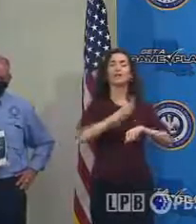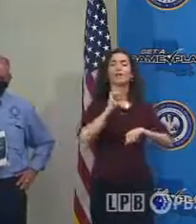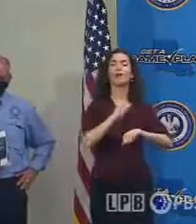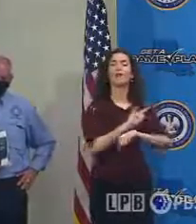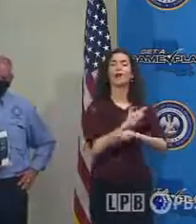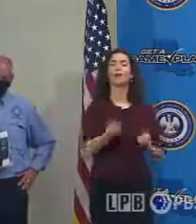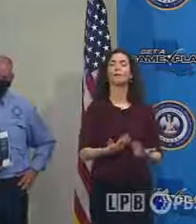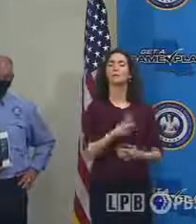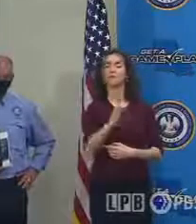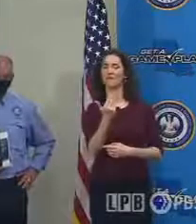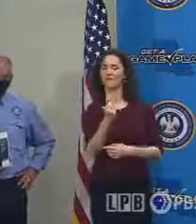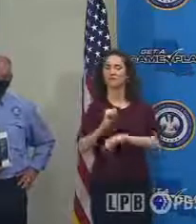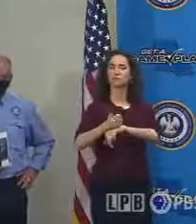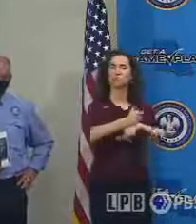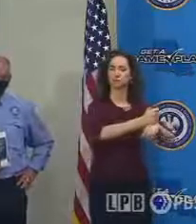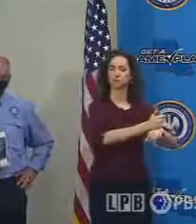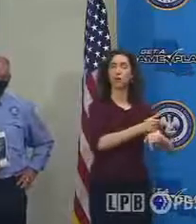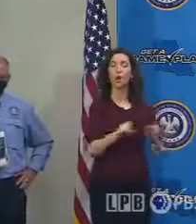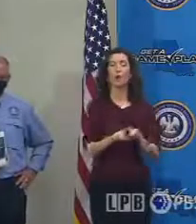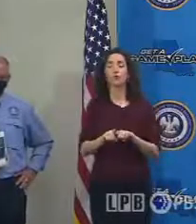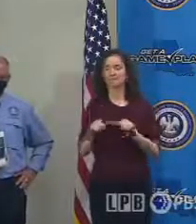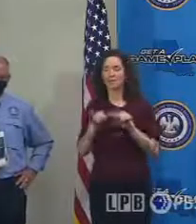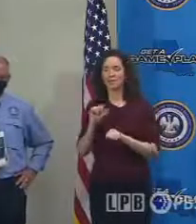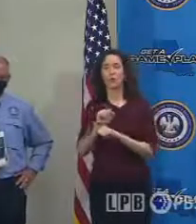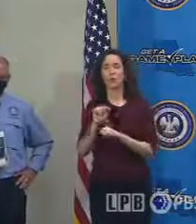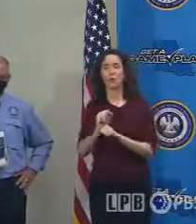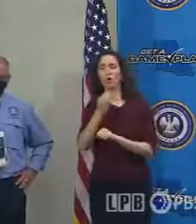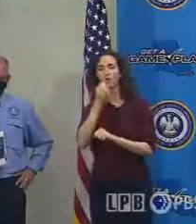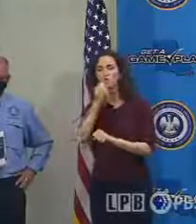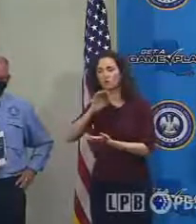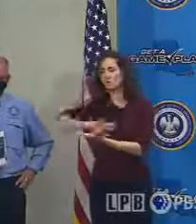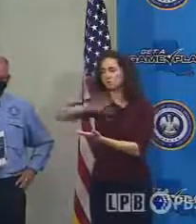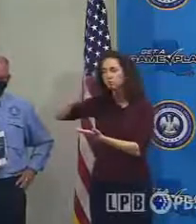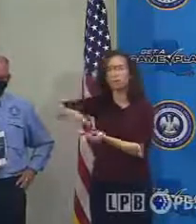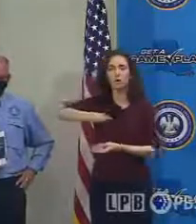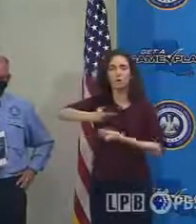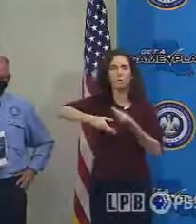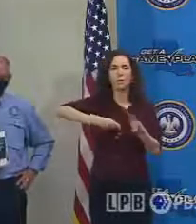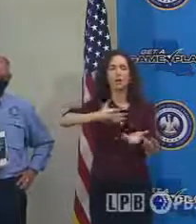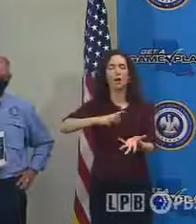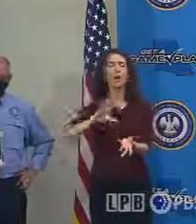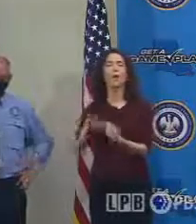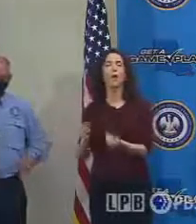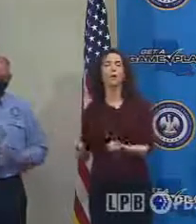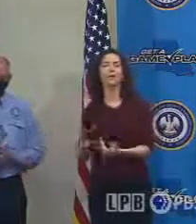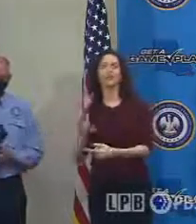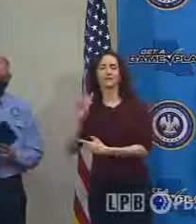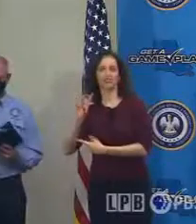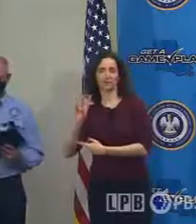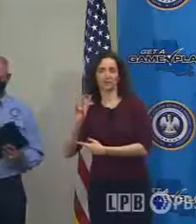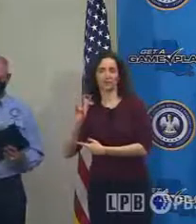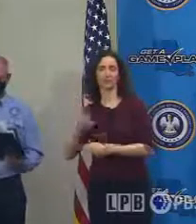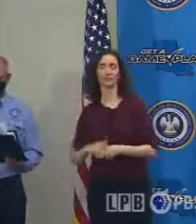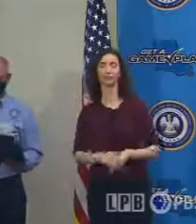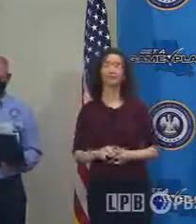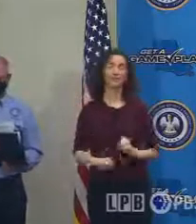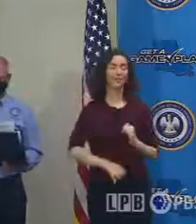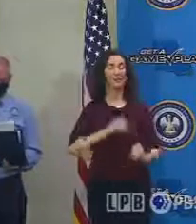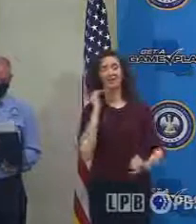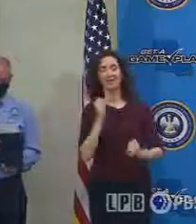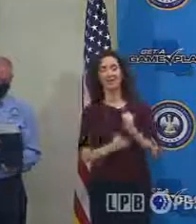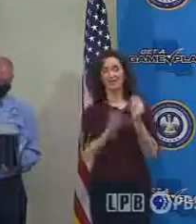we continue to work in food banks, of which we're in 7 today. In closing, I want to remind you once again, we do